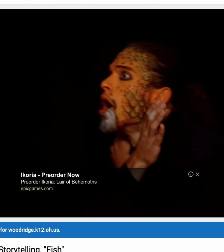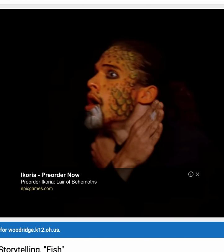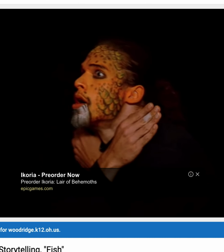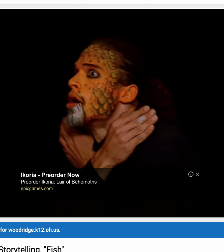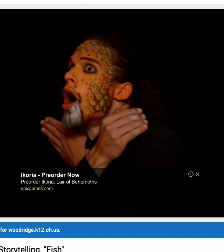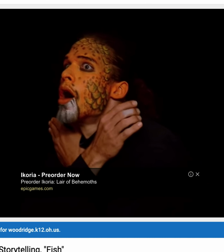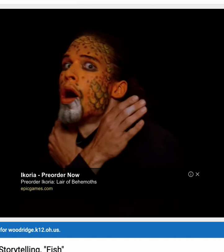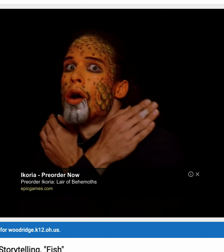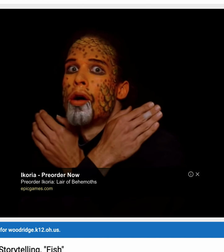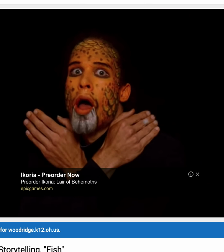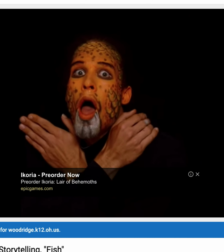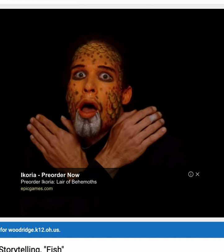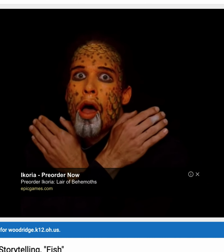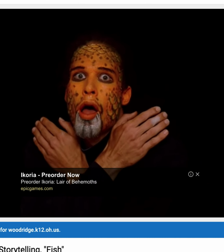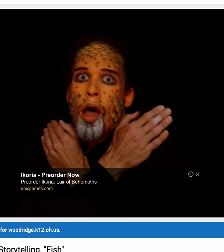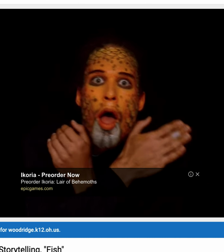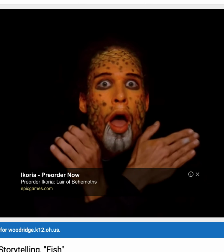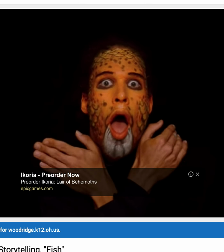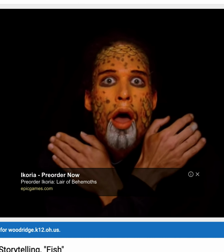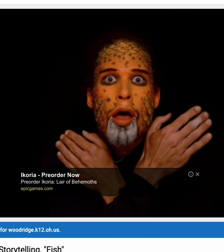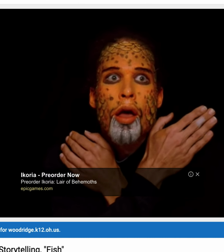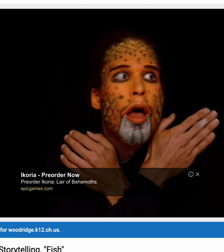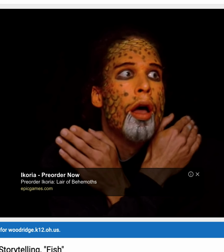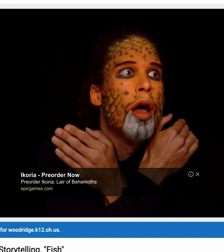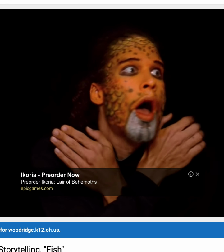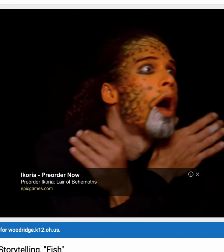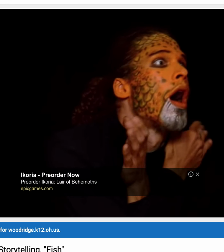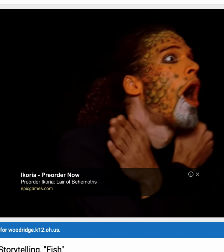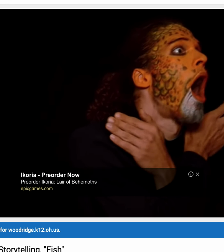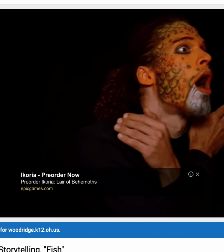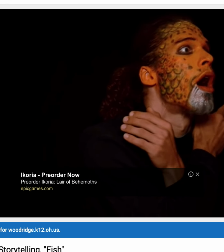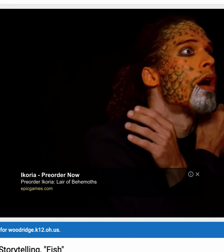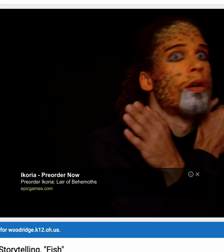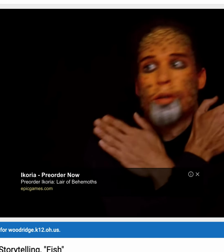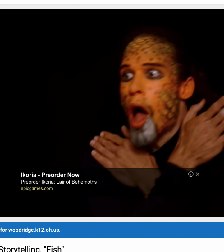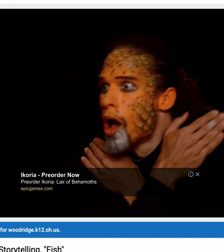different meaning. Okay, so here's the fish.